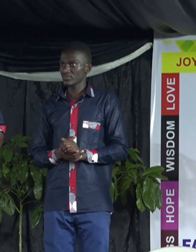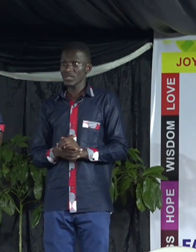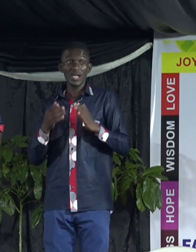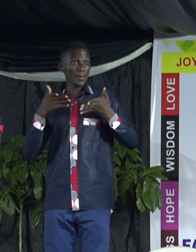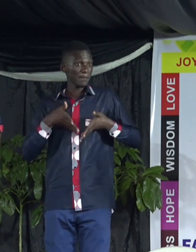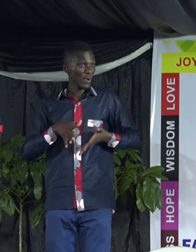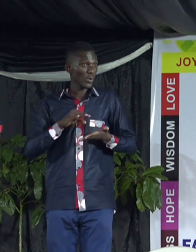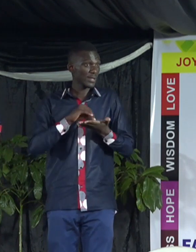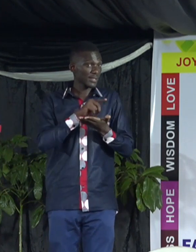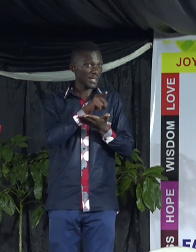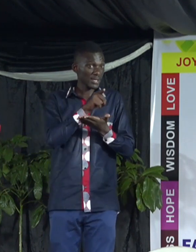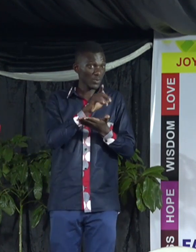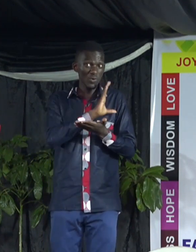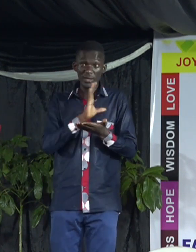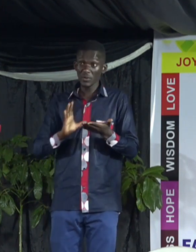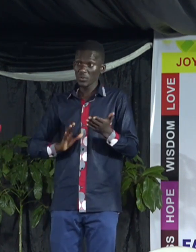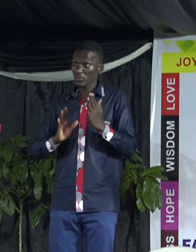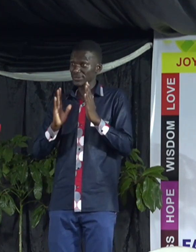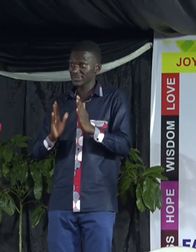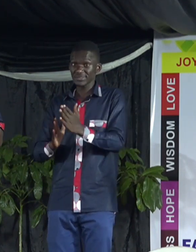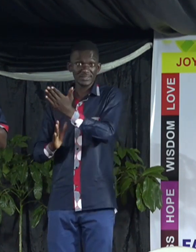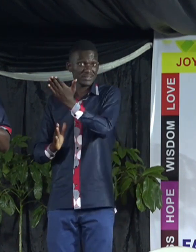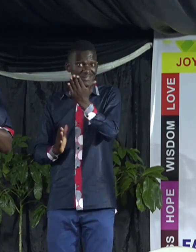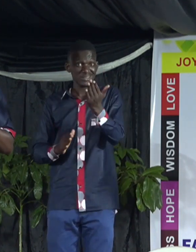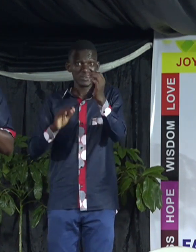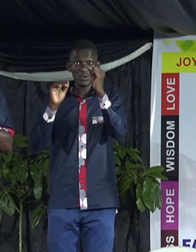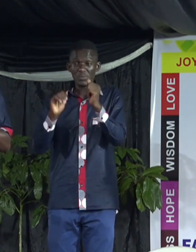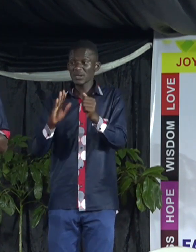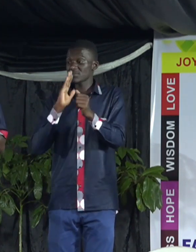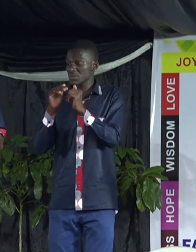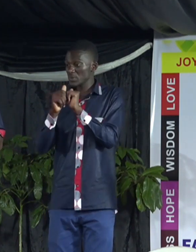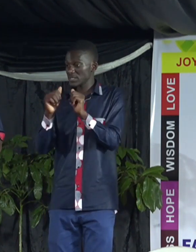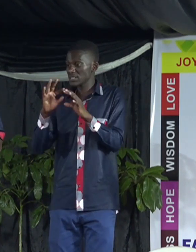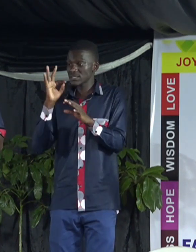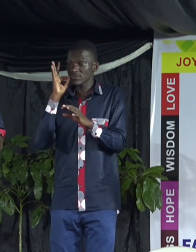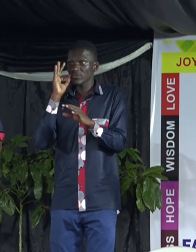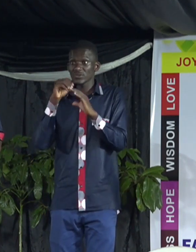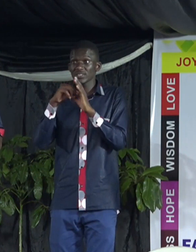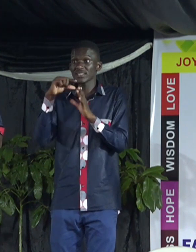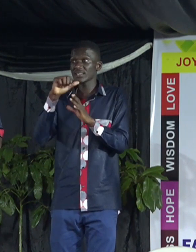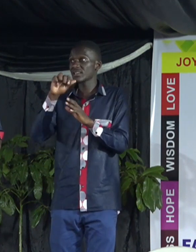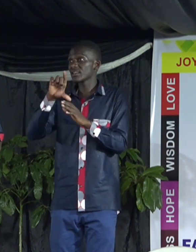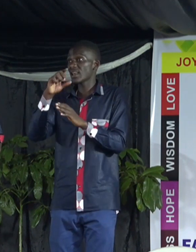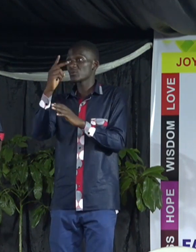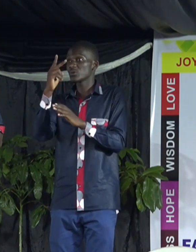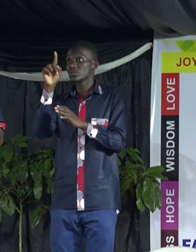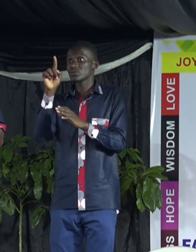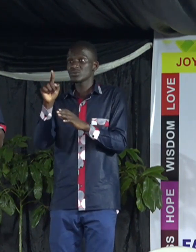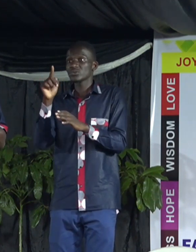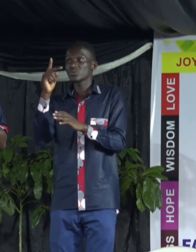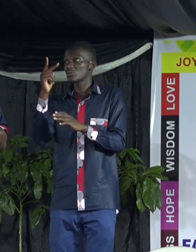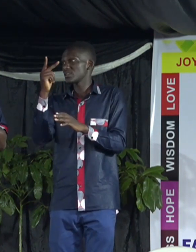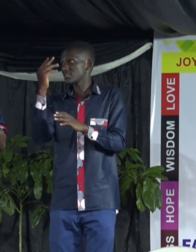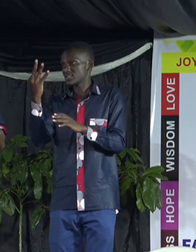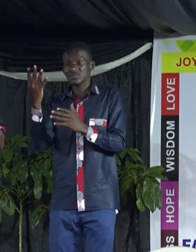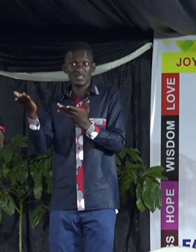Omurokole, a Christian, oyino kubala bino ebibala byetu ebiri mu Galatians 2:2 paka 2:3. You